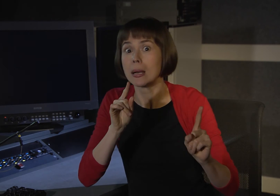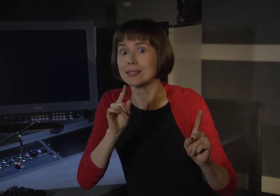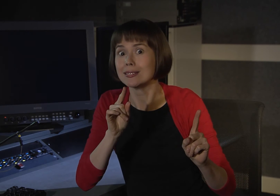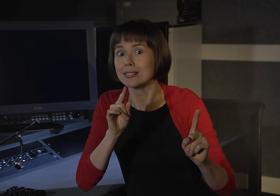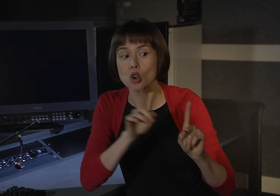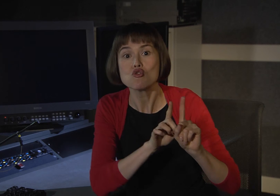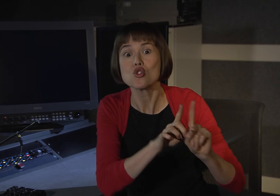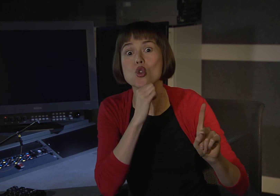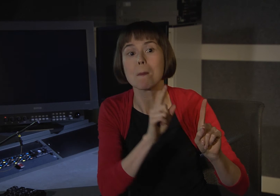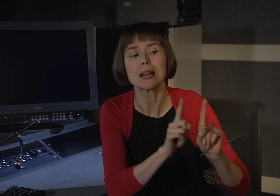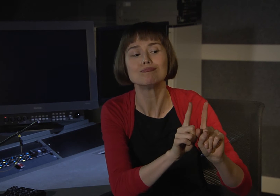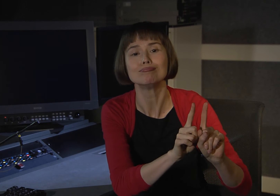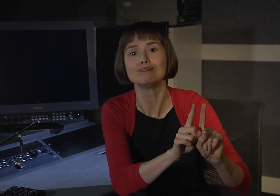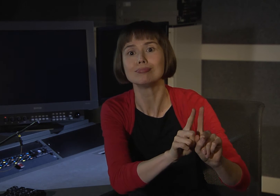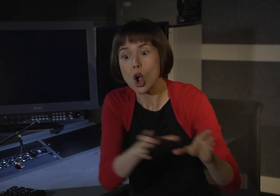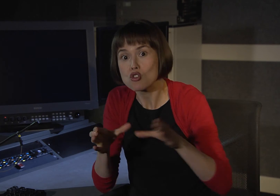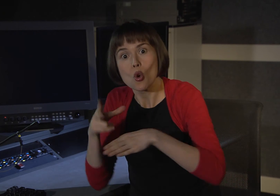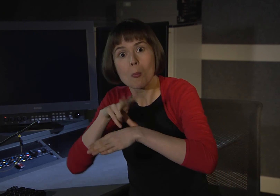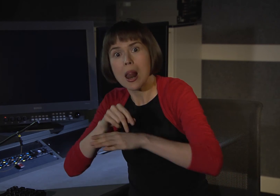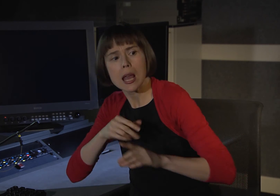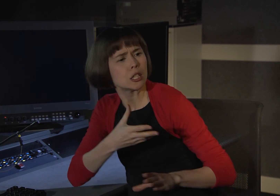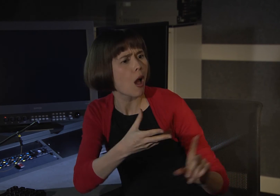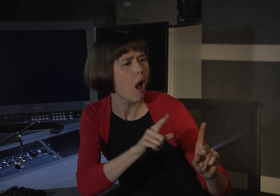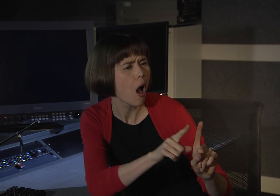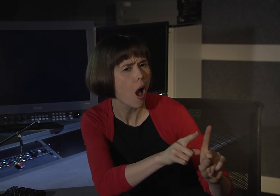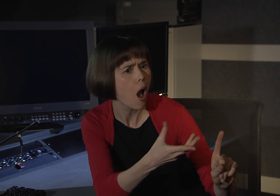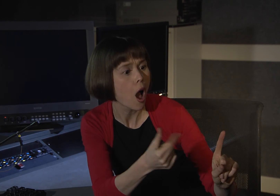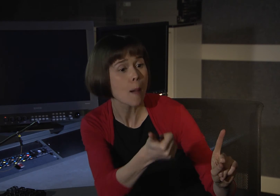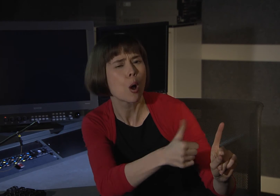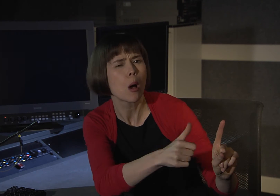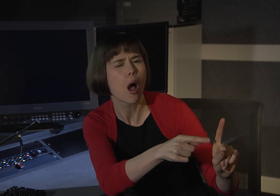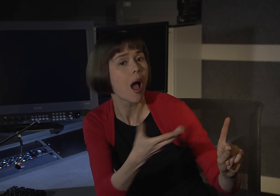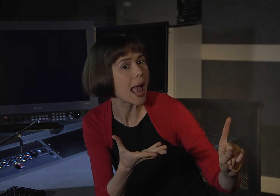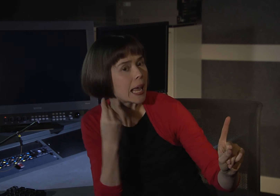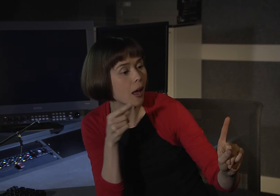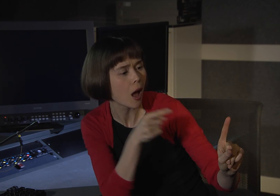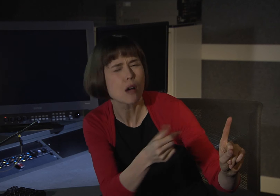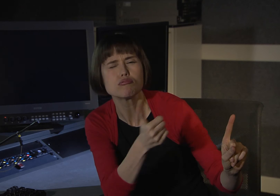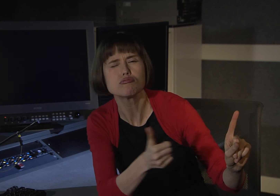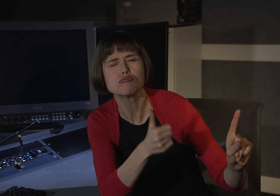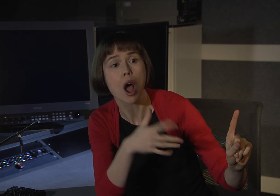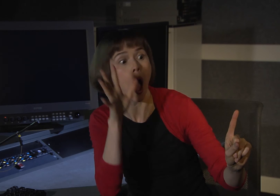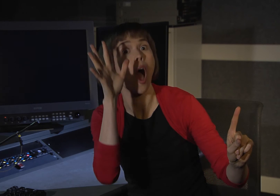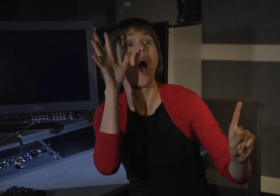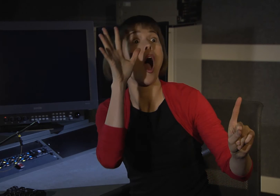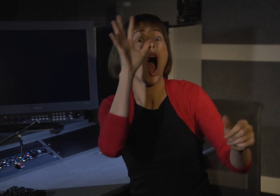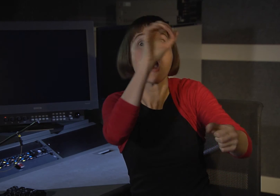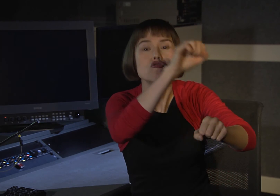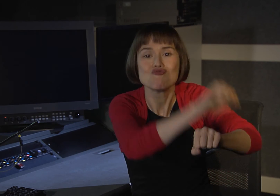to frame Hero. But unbeknownst to him, Dogberry and his watch hear this